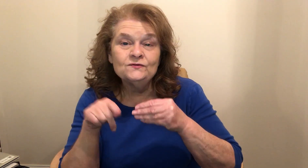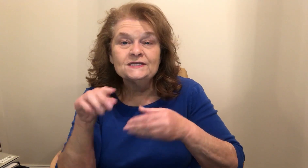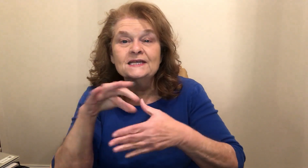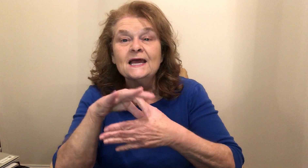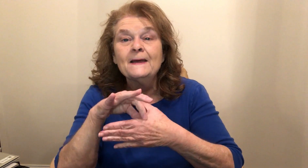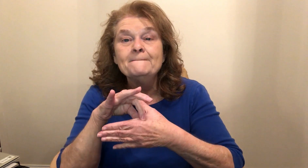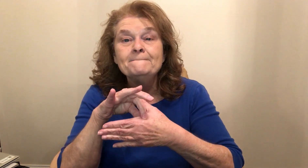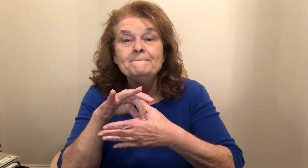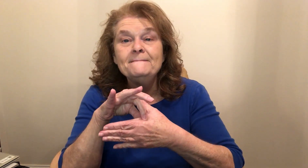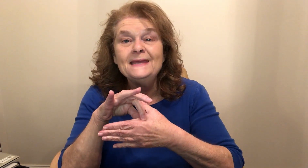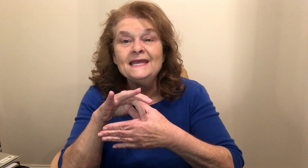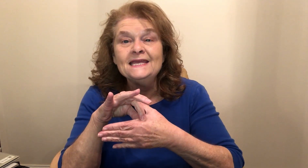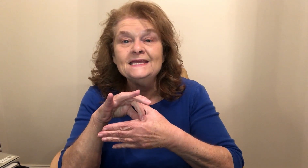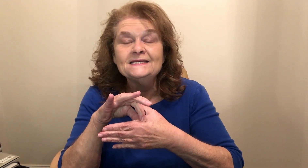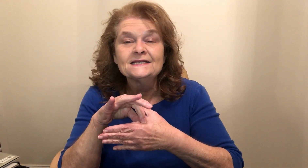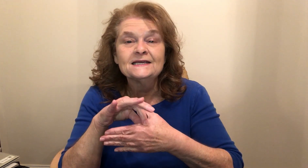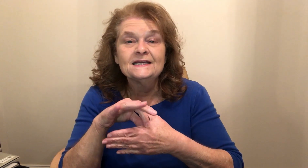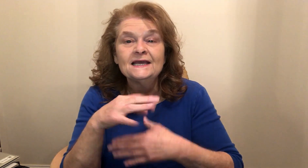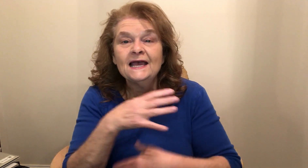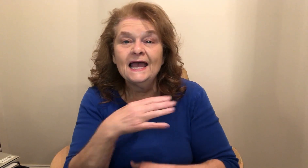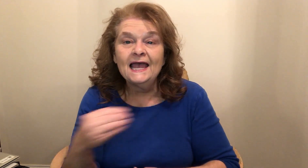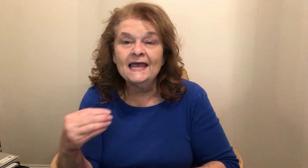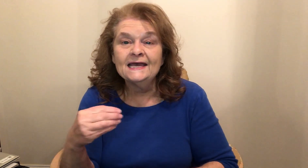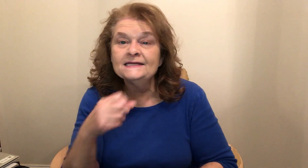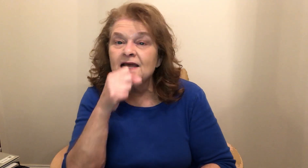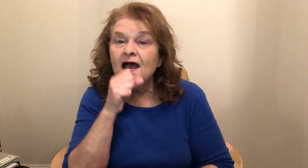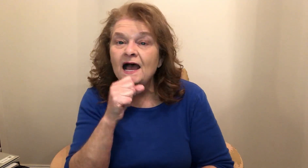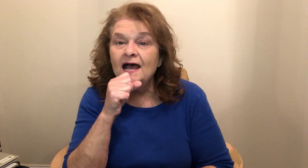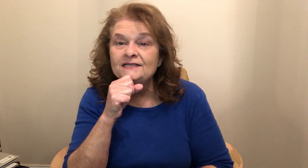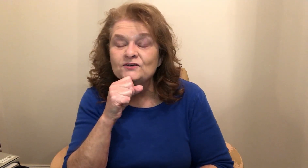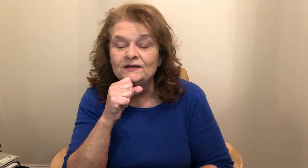tomatoes, meat, and ice cream.